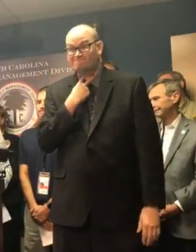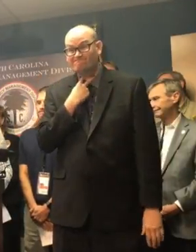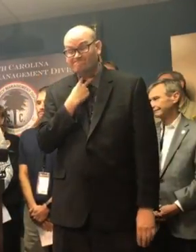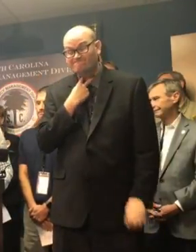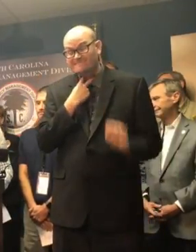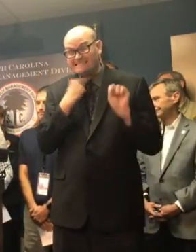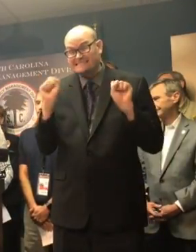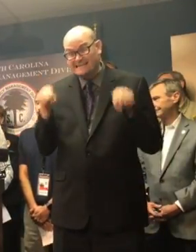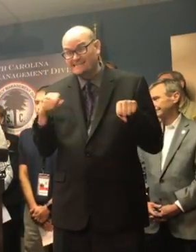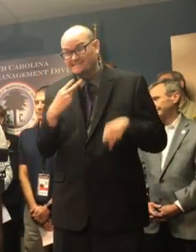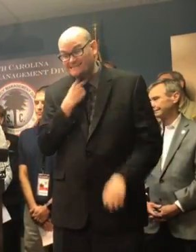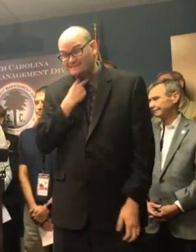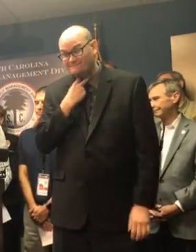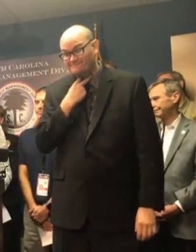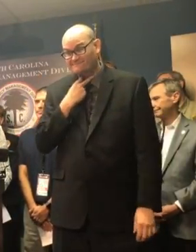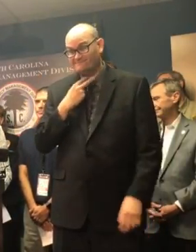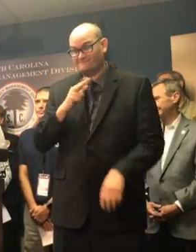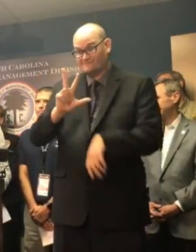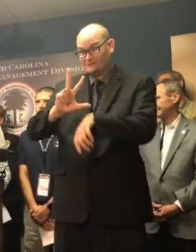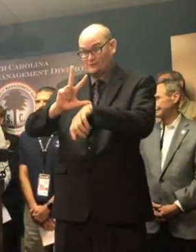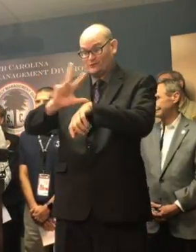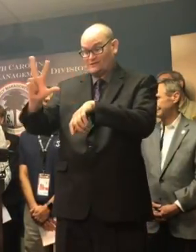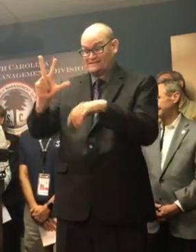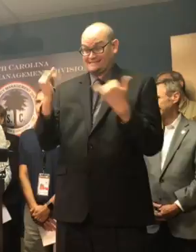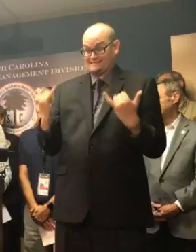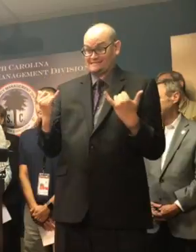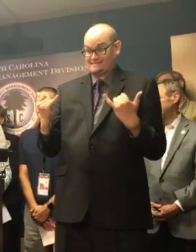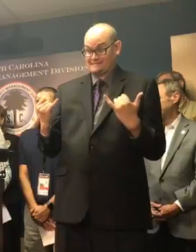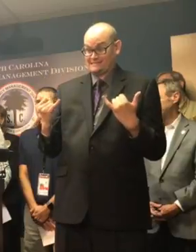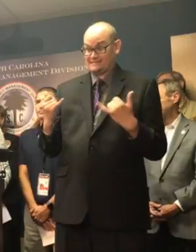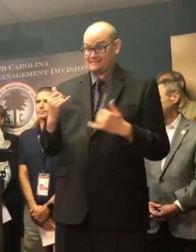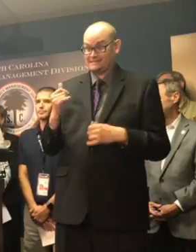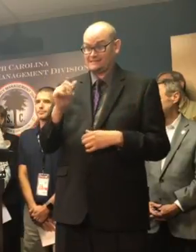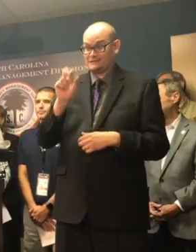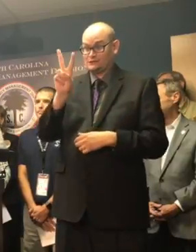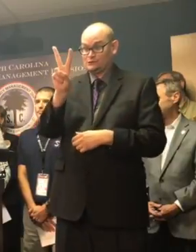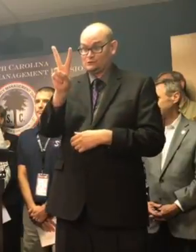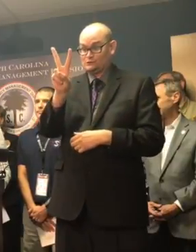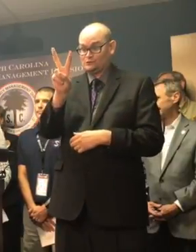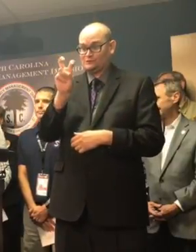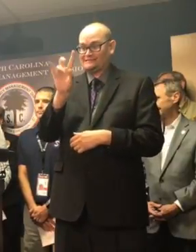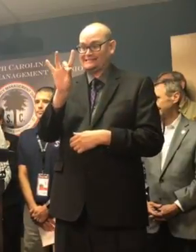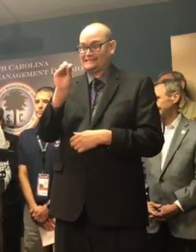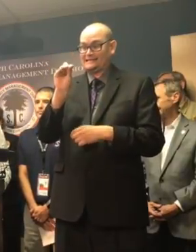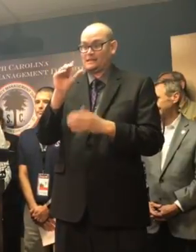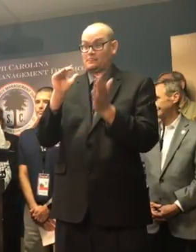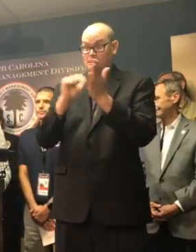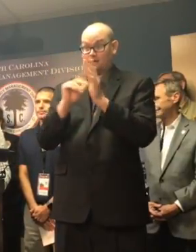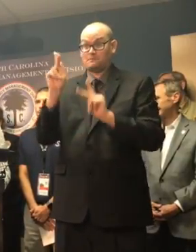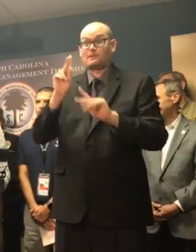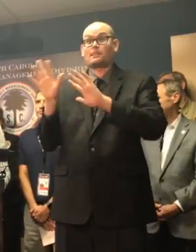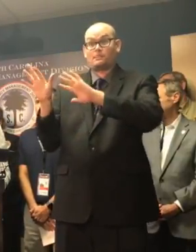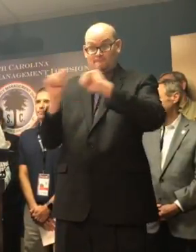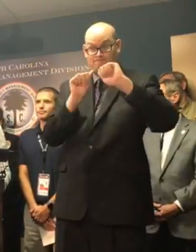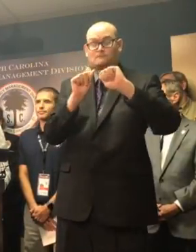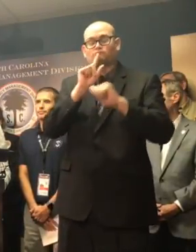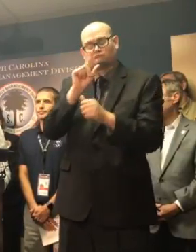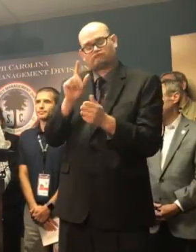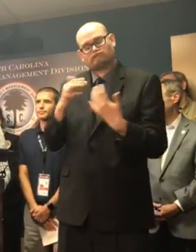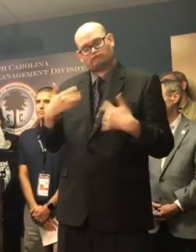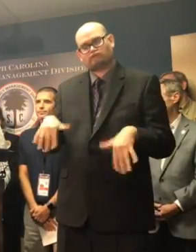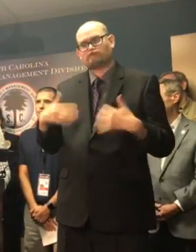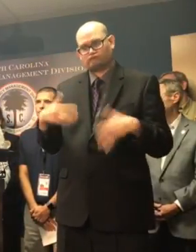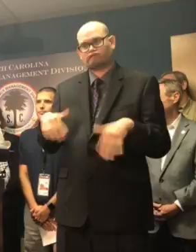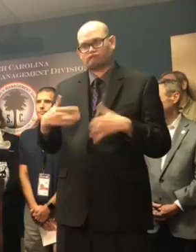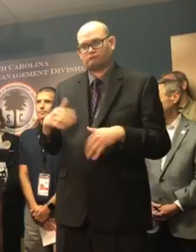As of 3 p.m. today, we had 280,000 people who have evacuated. That is up from